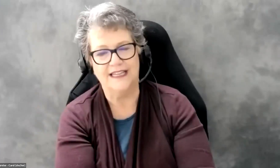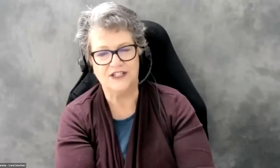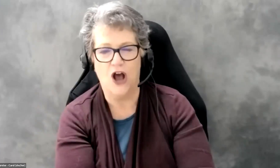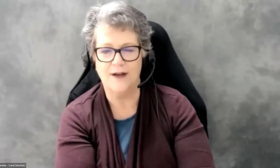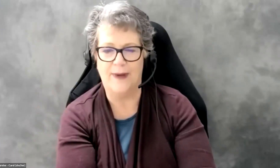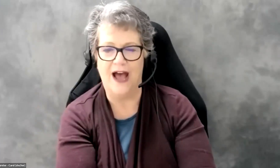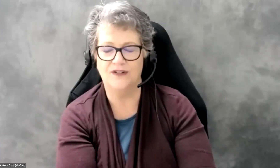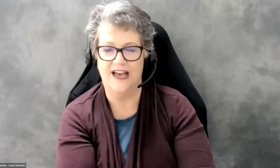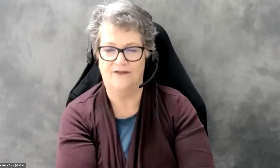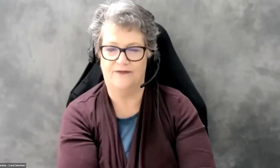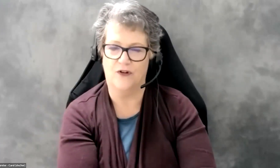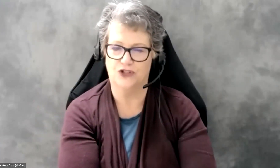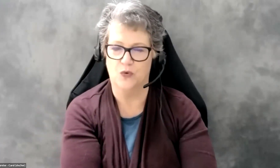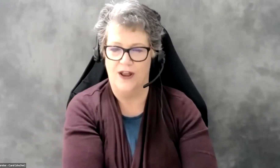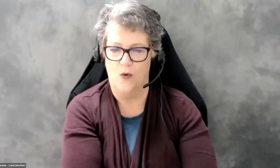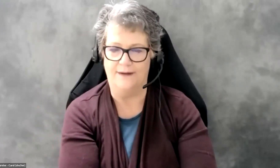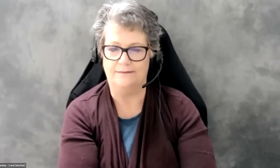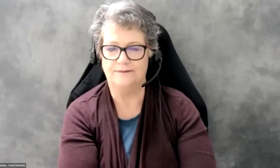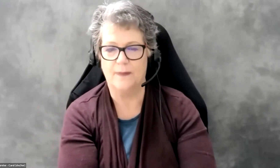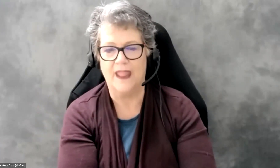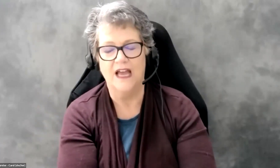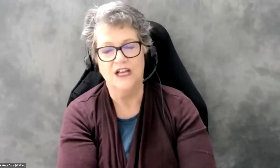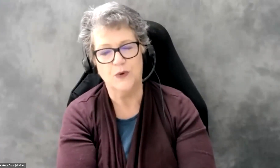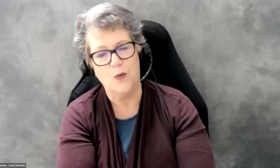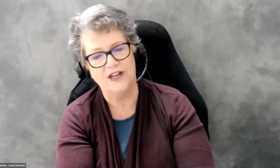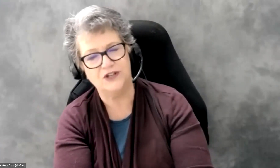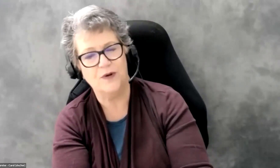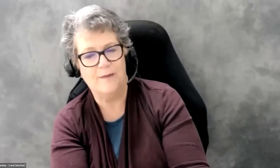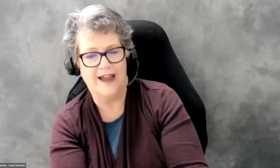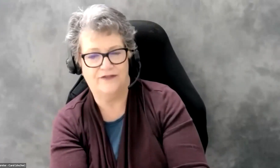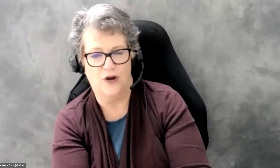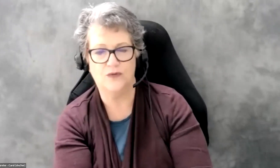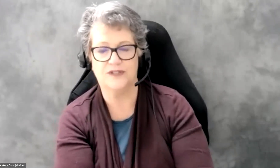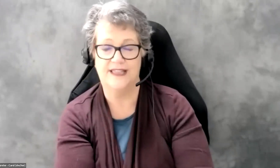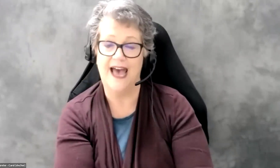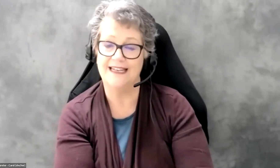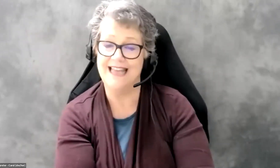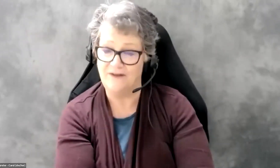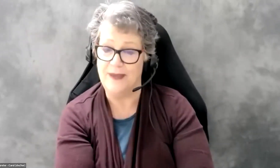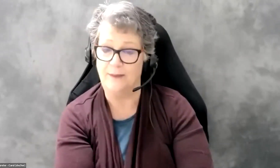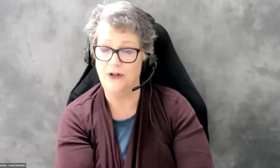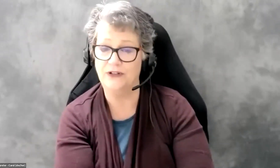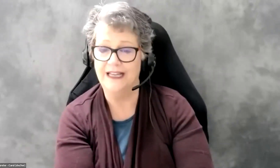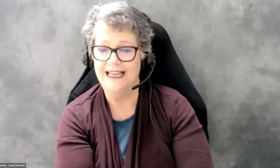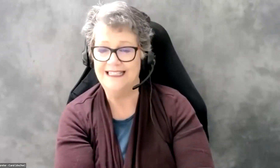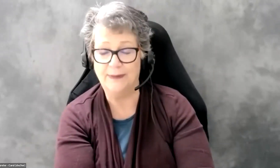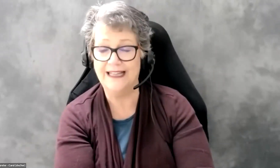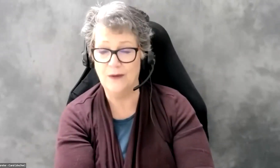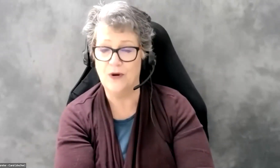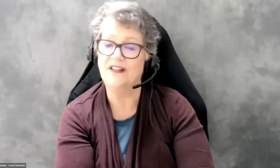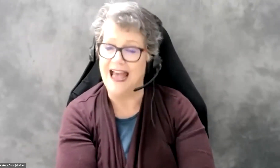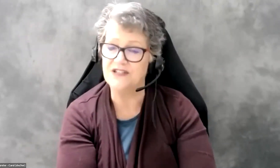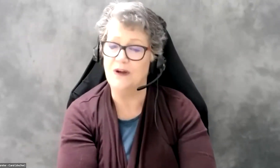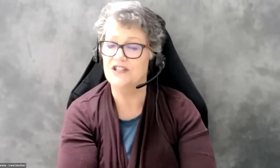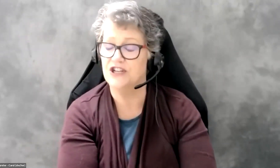So let's talk about Deaf Culture 101. So I wanted to remind folks that deaf people, typically